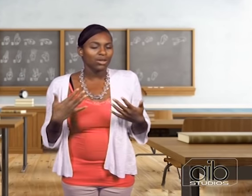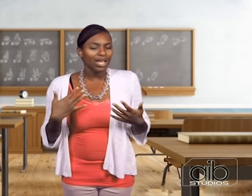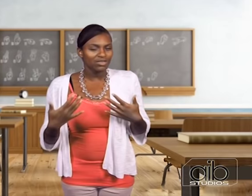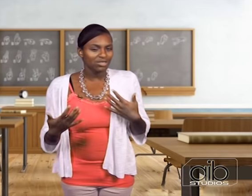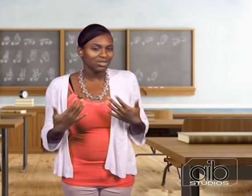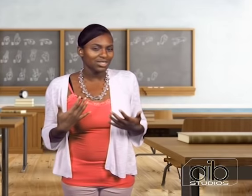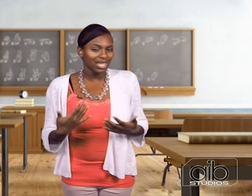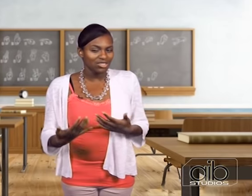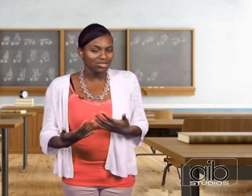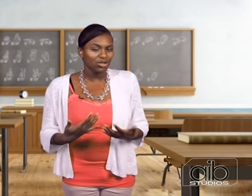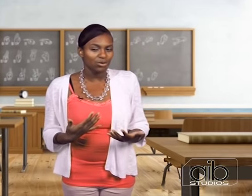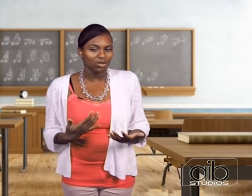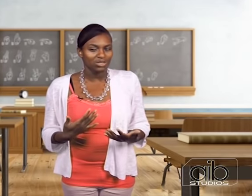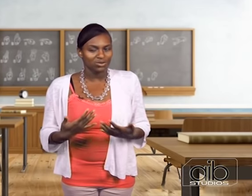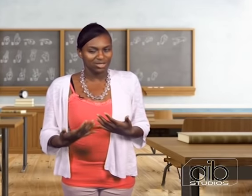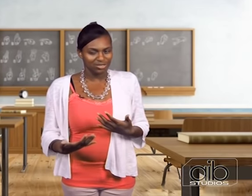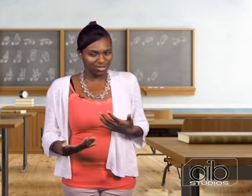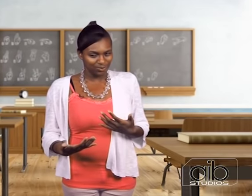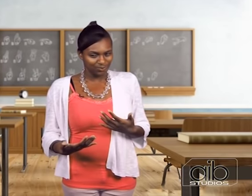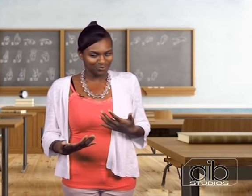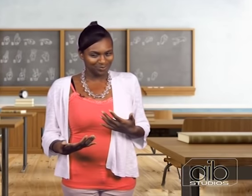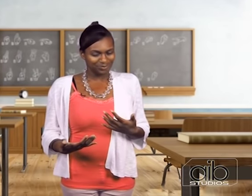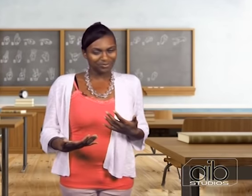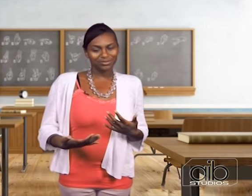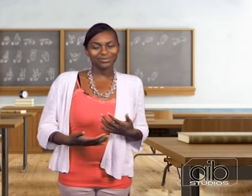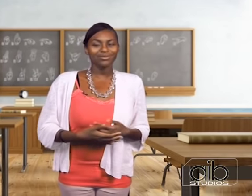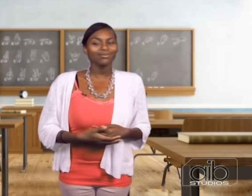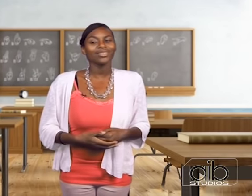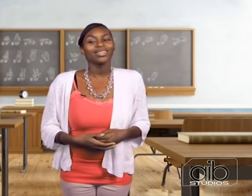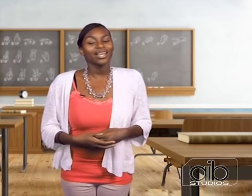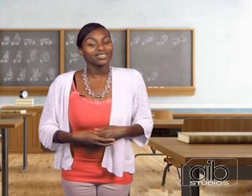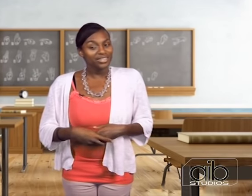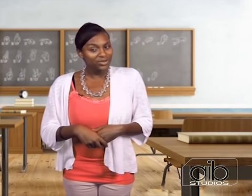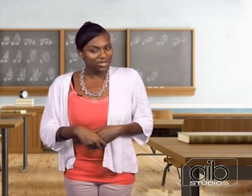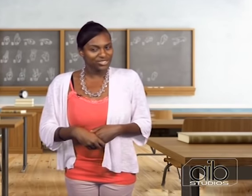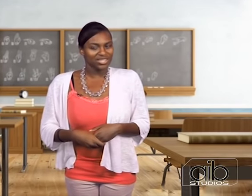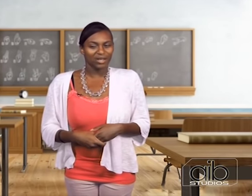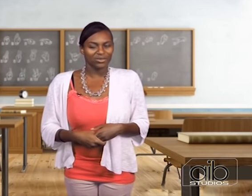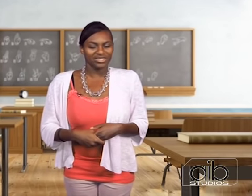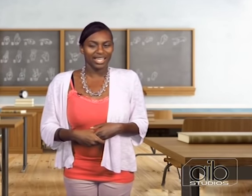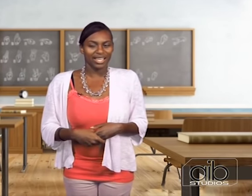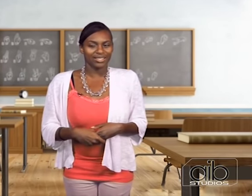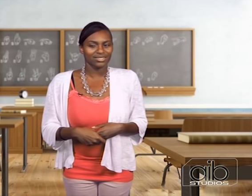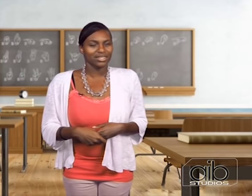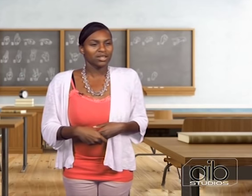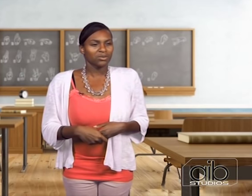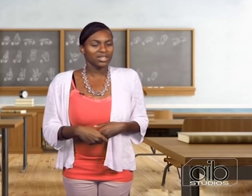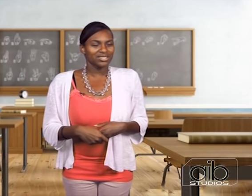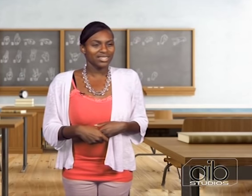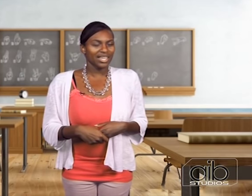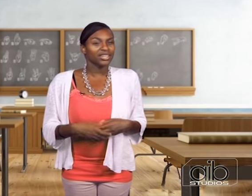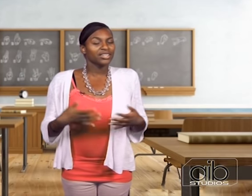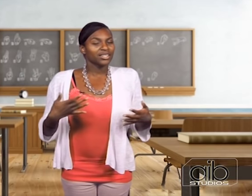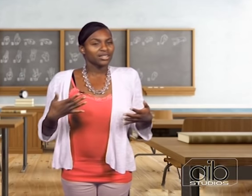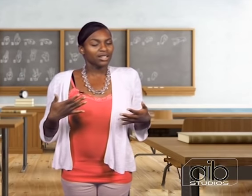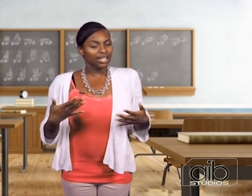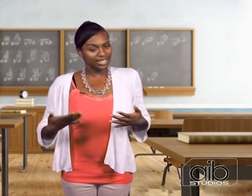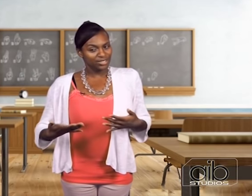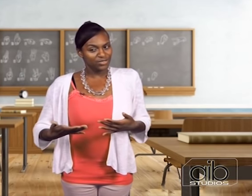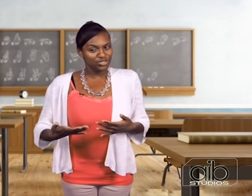have a communication going on between the two. Another question that was asked was that an individual